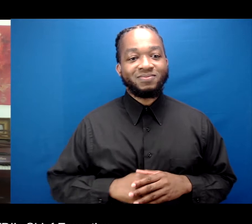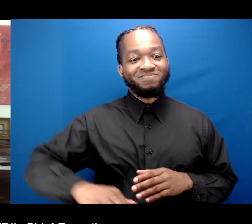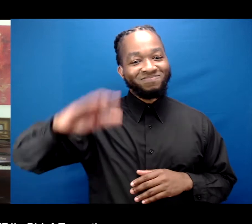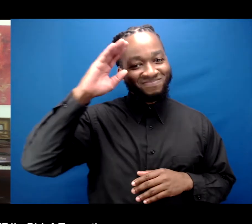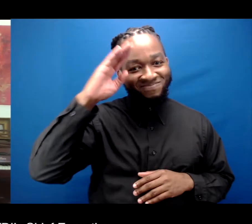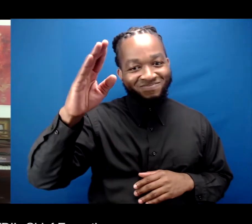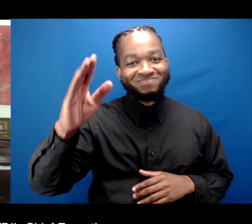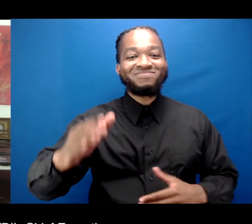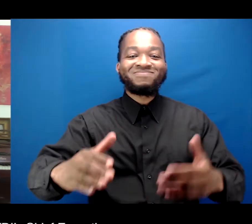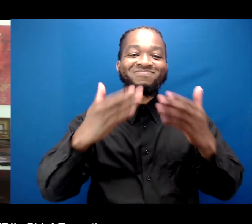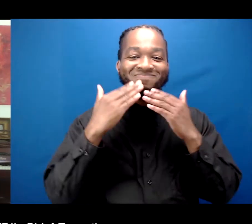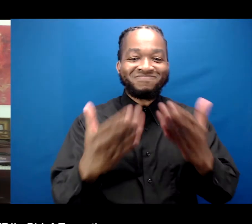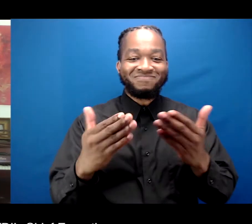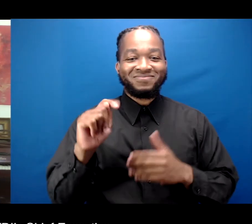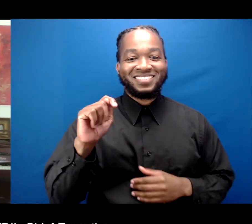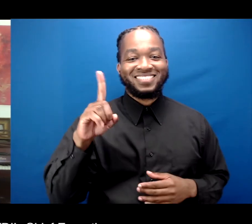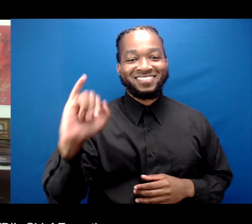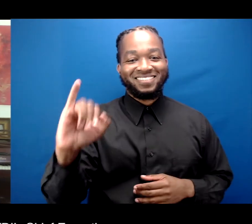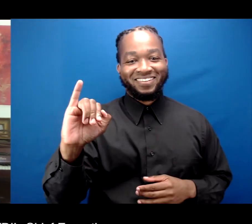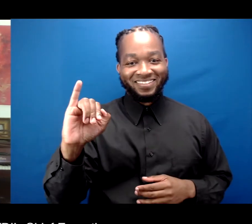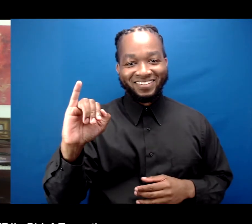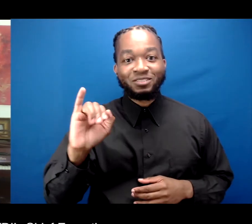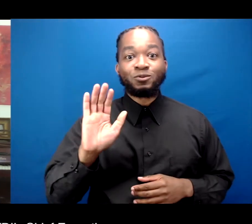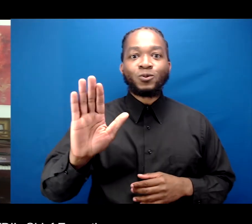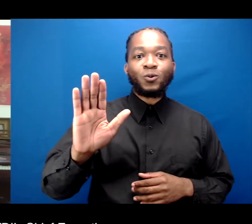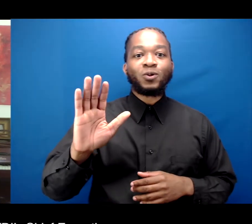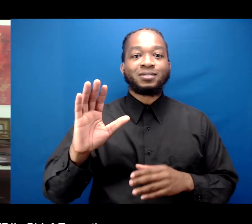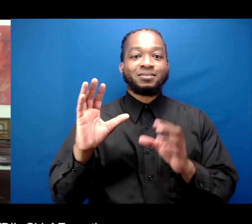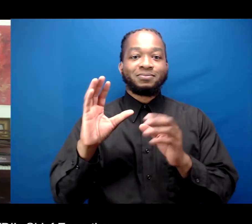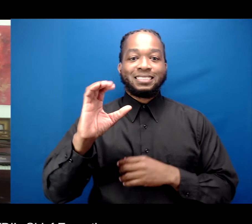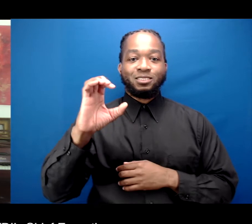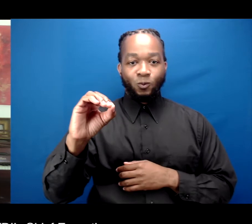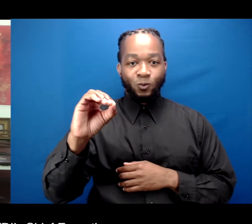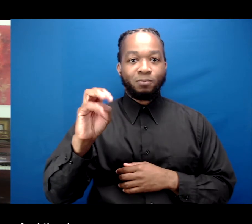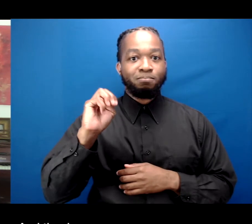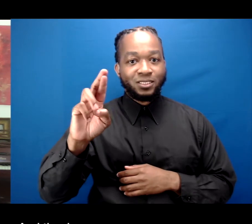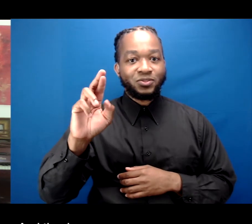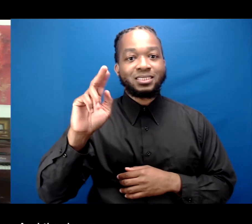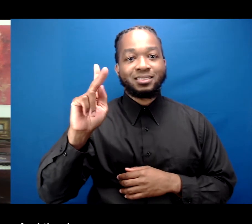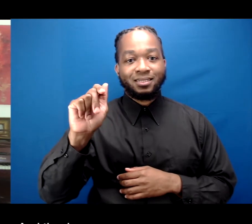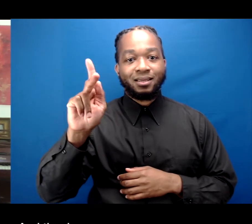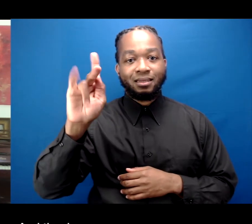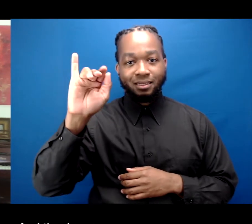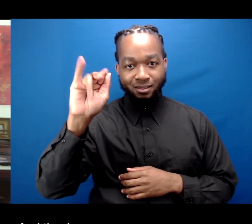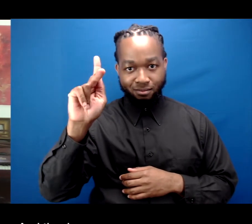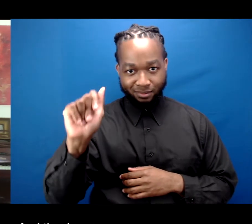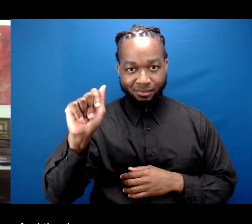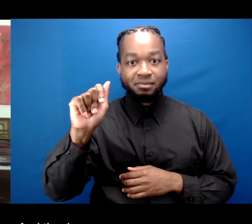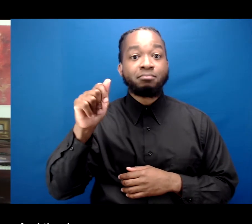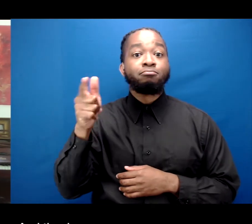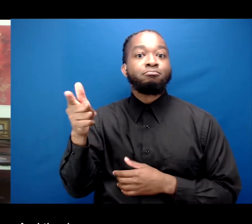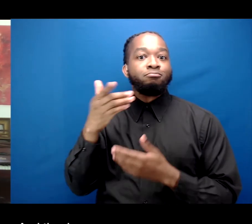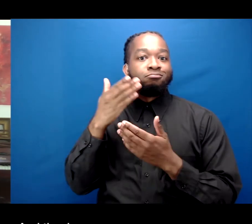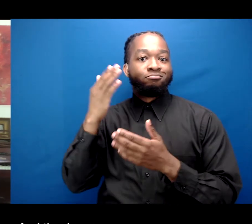Hello, and thank you to TDI's Chief Executive Officer, Mr. Kaika, for the opportunity to speak at this year's conference. And thank you